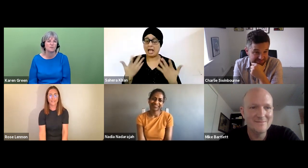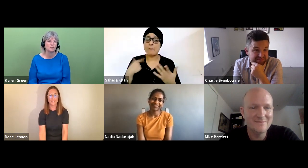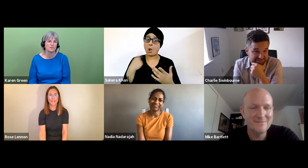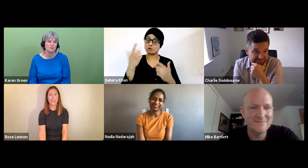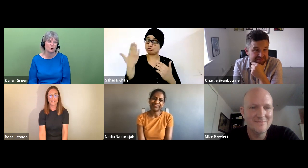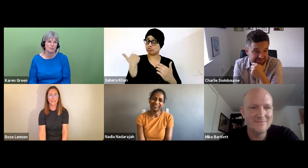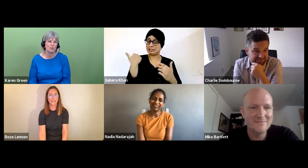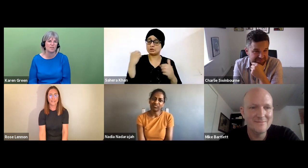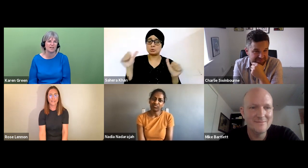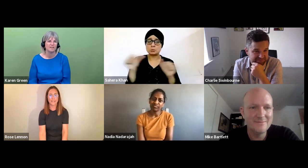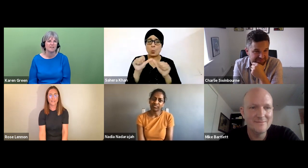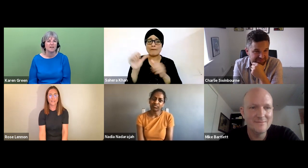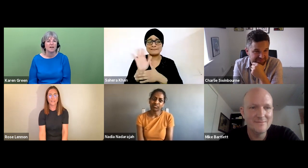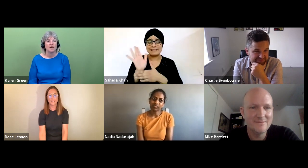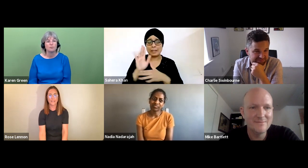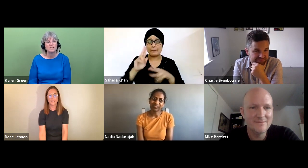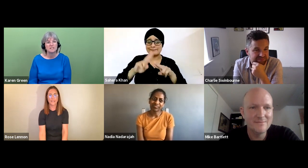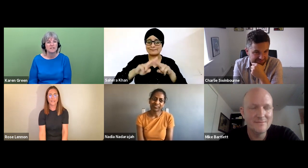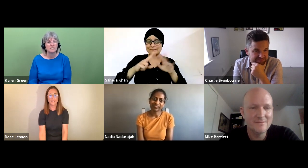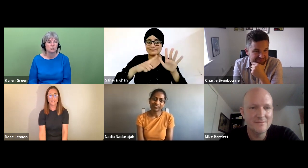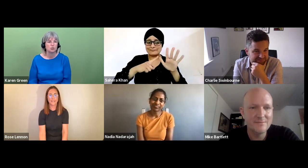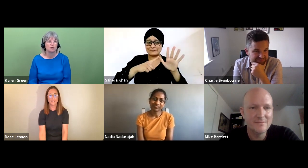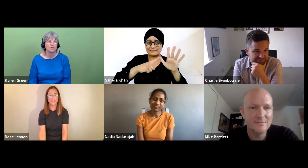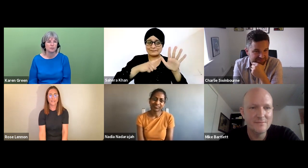confidence with that. Recently, I did a short film